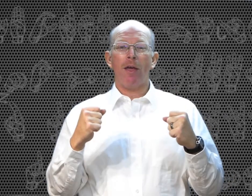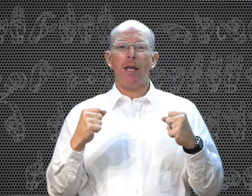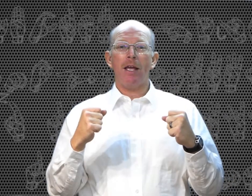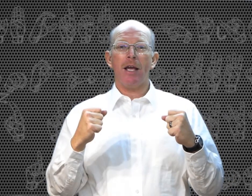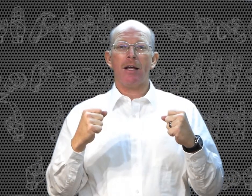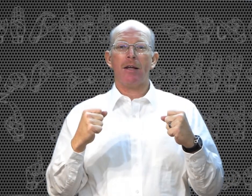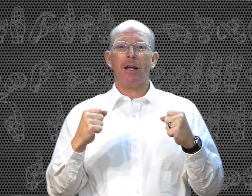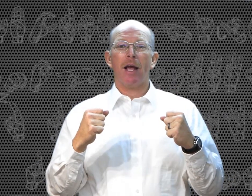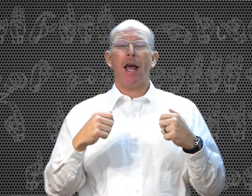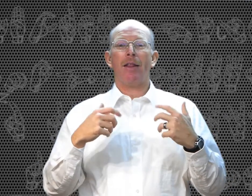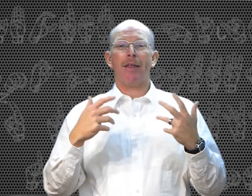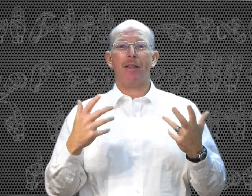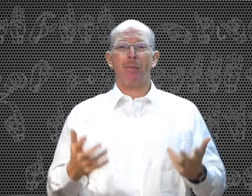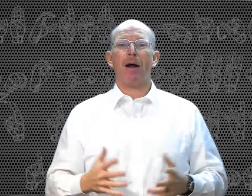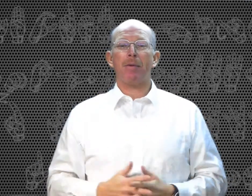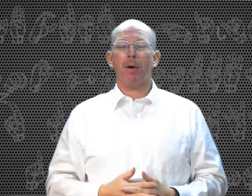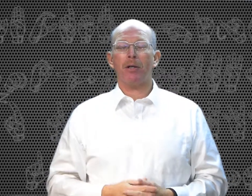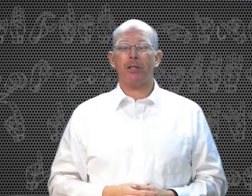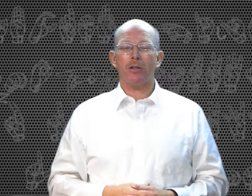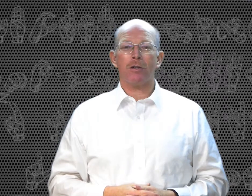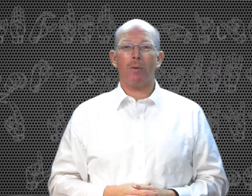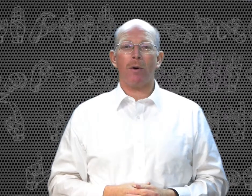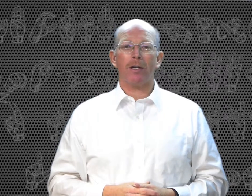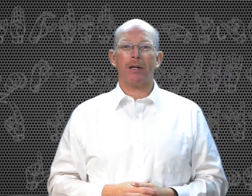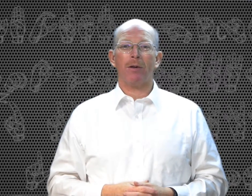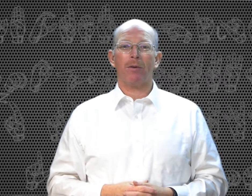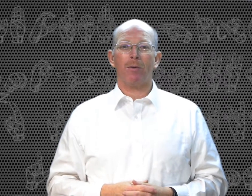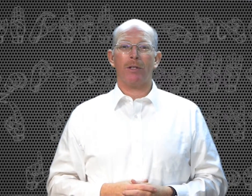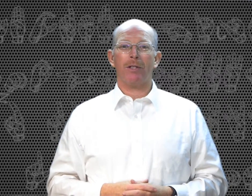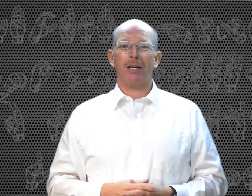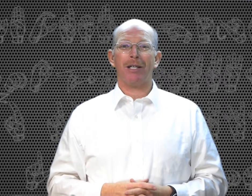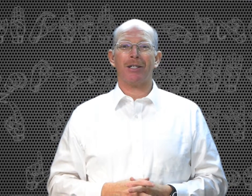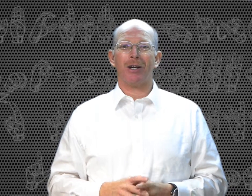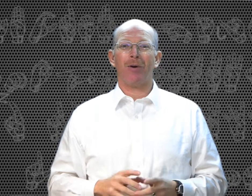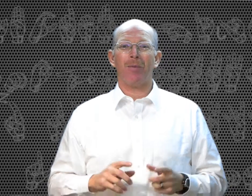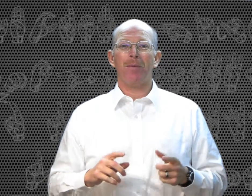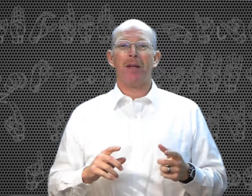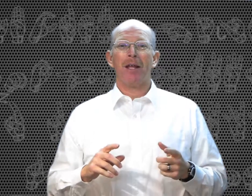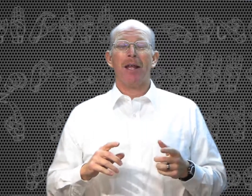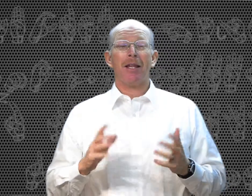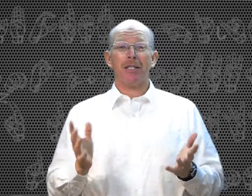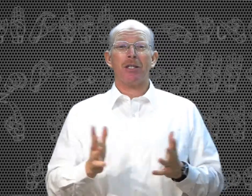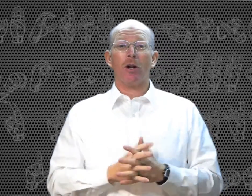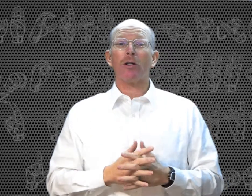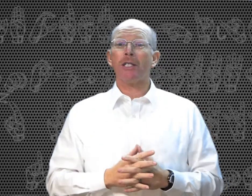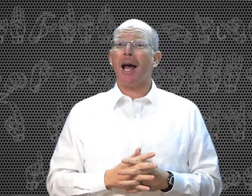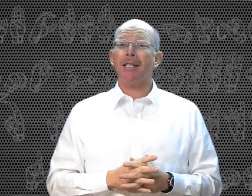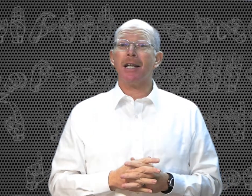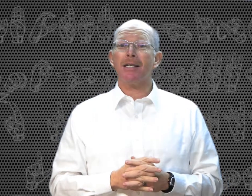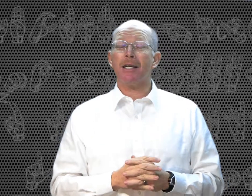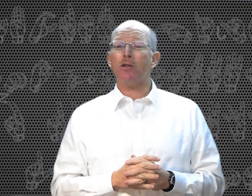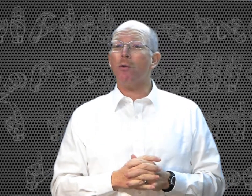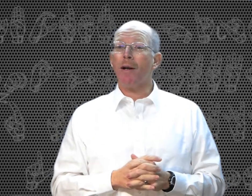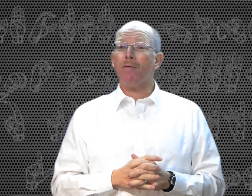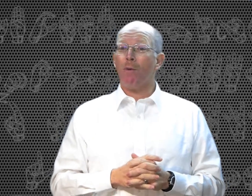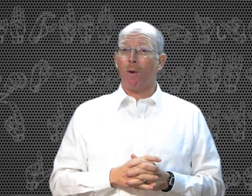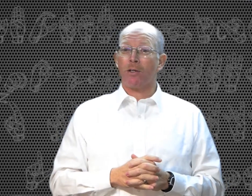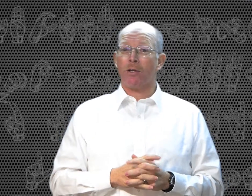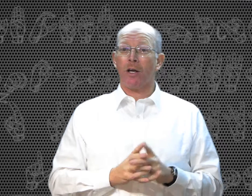healthy, and then the body parts, you just point to what you need to show. This is Learn Signs Lesson 24, so you can go